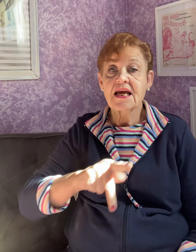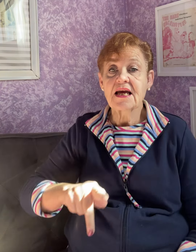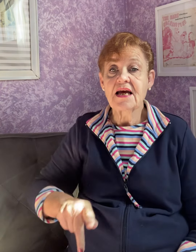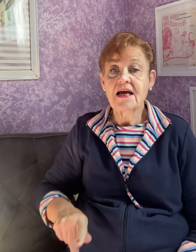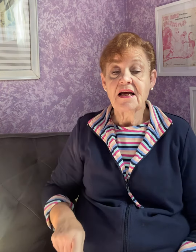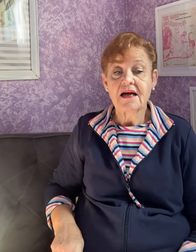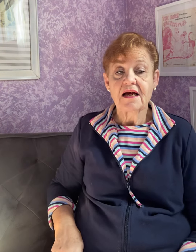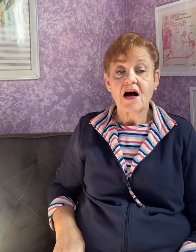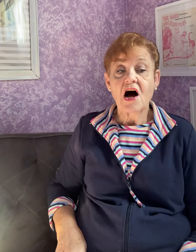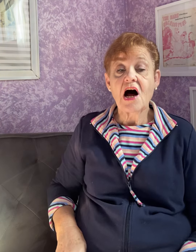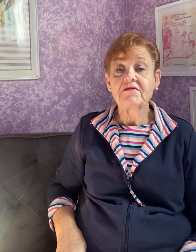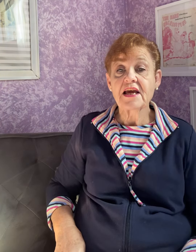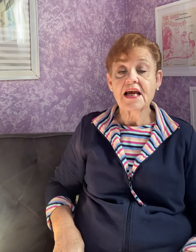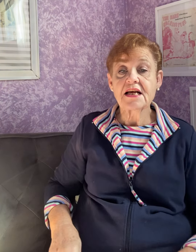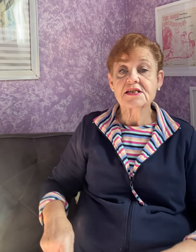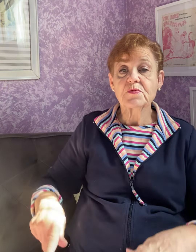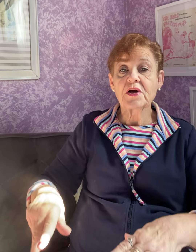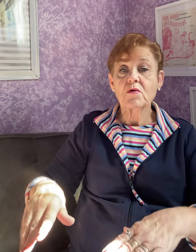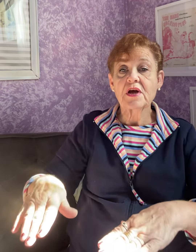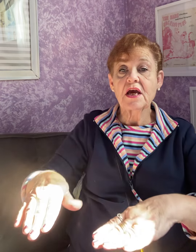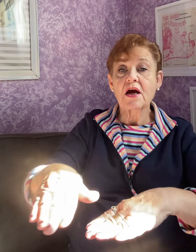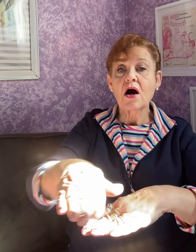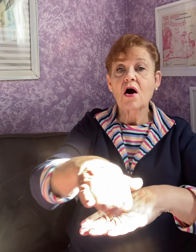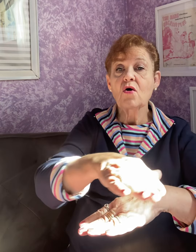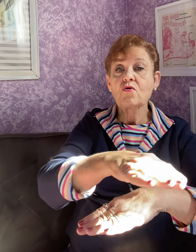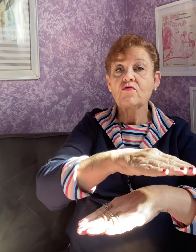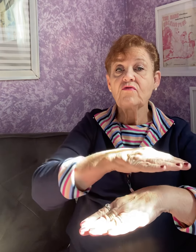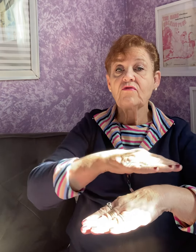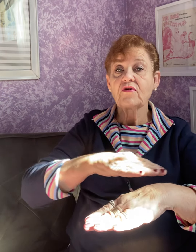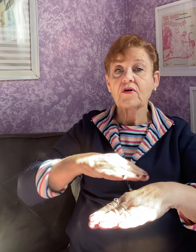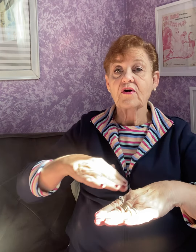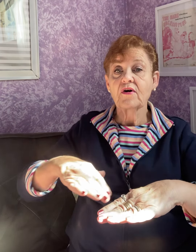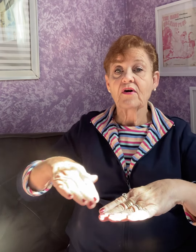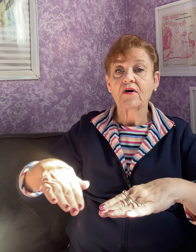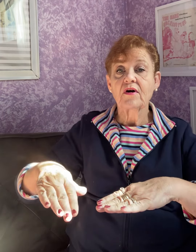king of kings, we go king over.